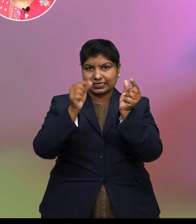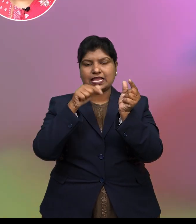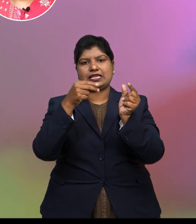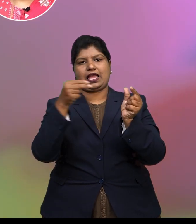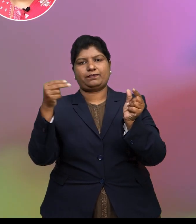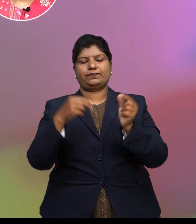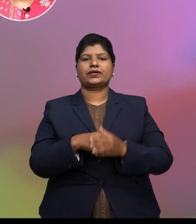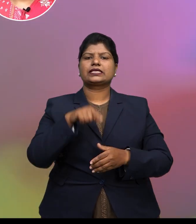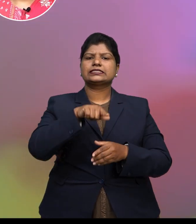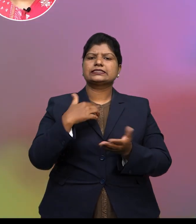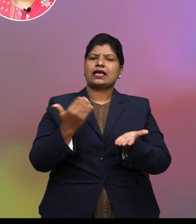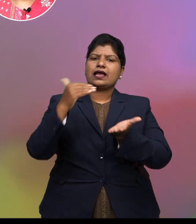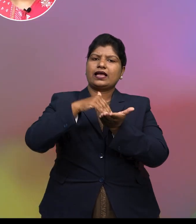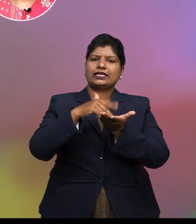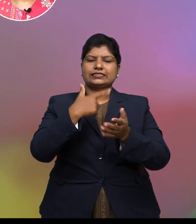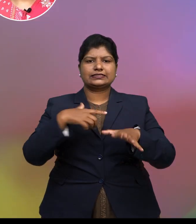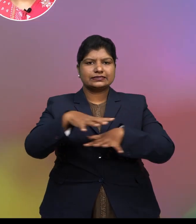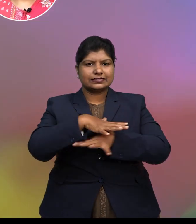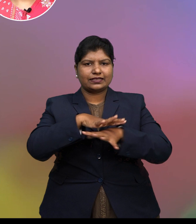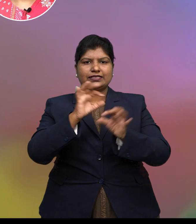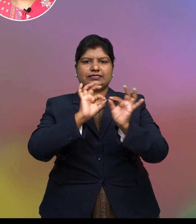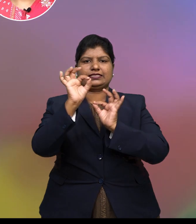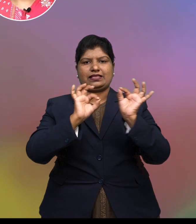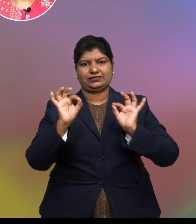rearrangement of the cells.